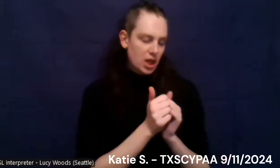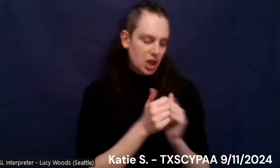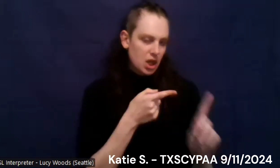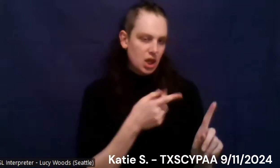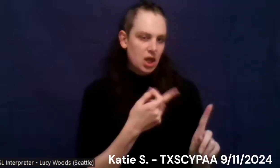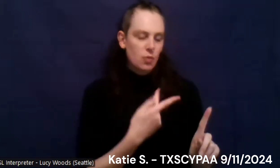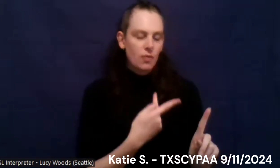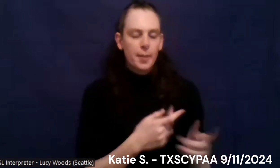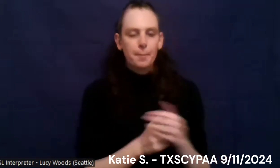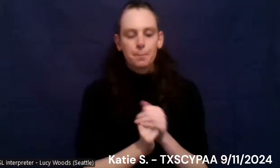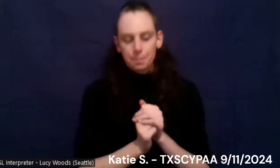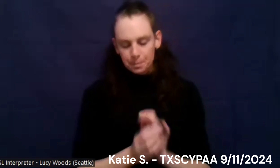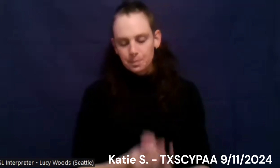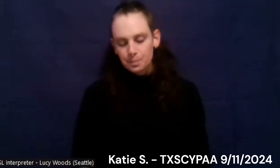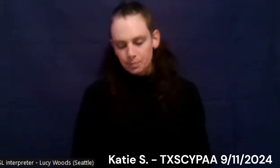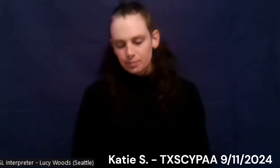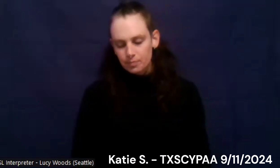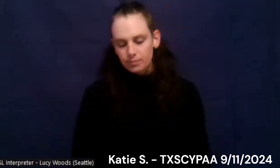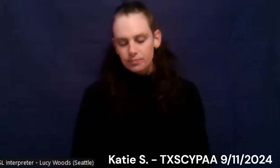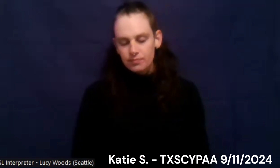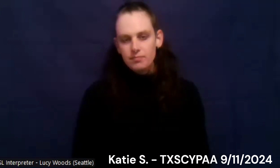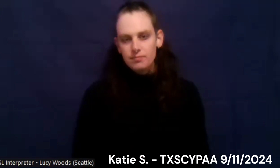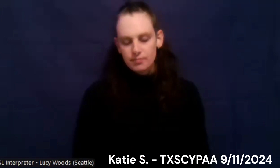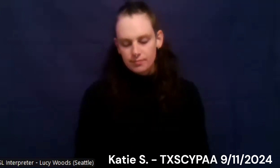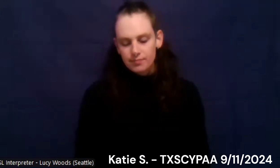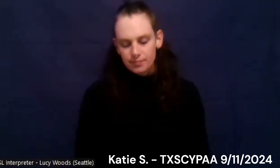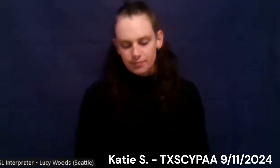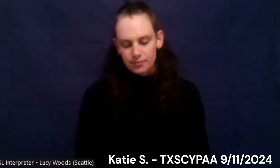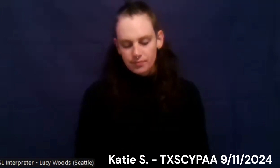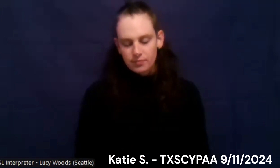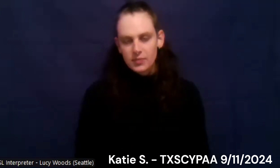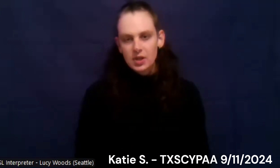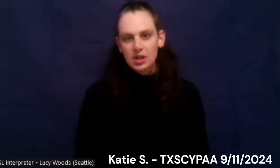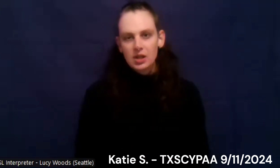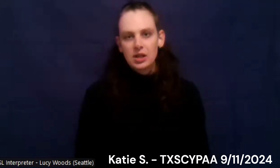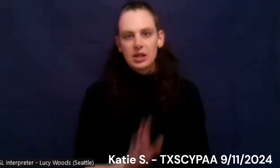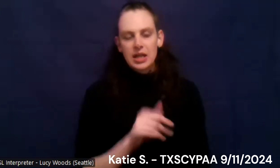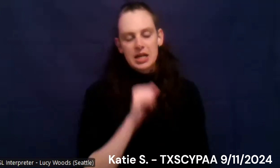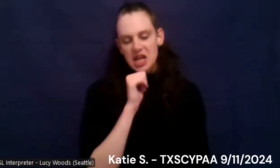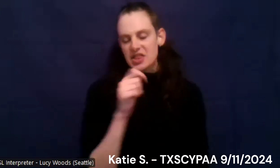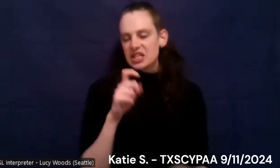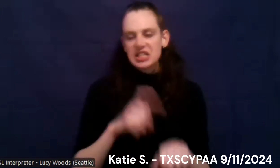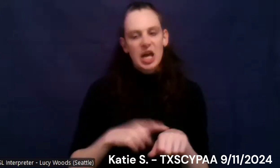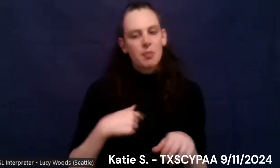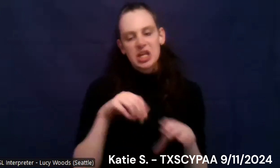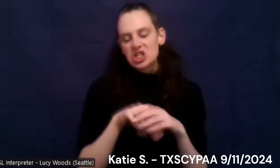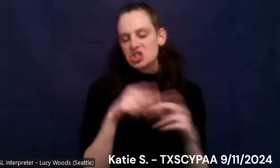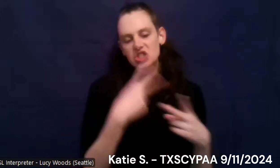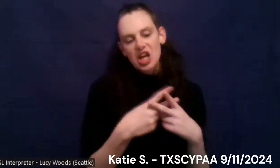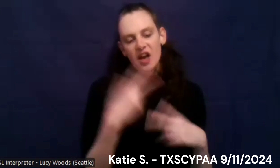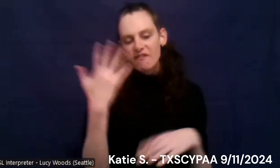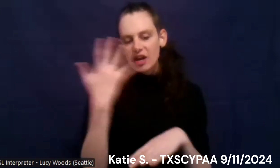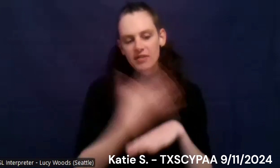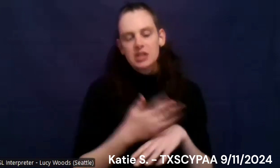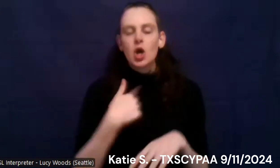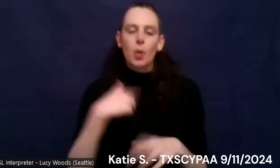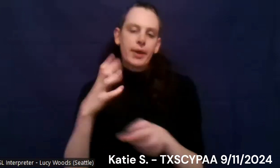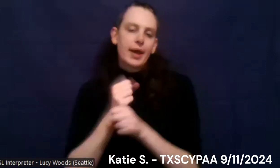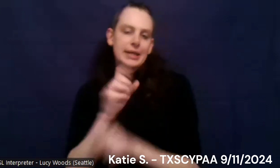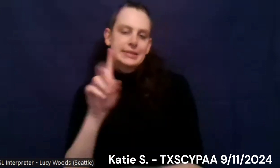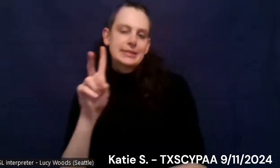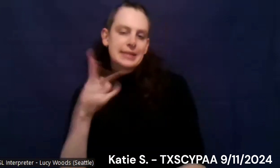But I'll say this, like it wasn't the time that I was in jail for 5 days for my DWI. Oh, I got a second DWI in those